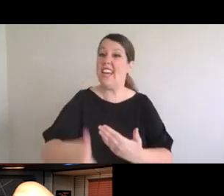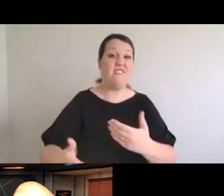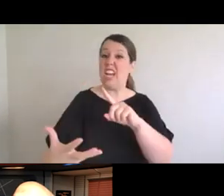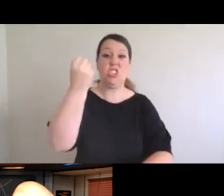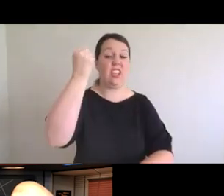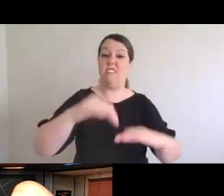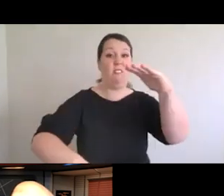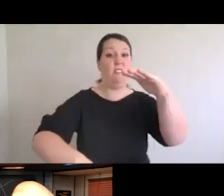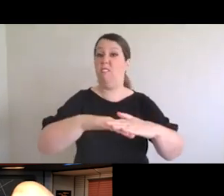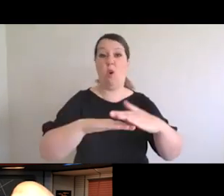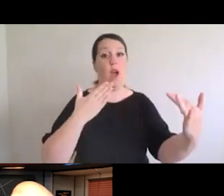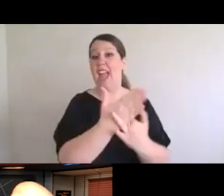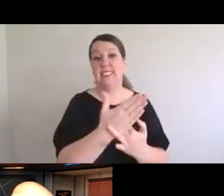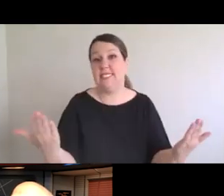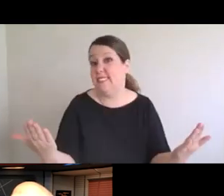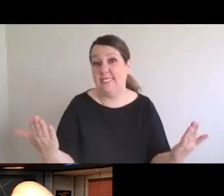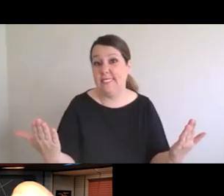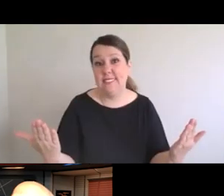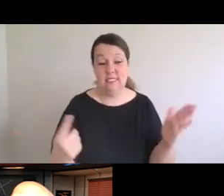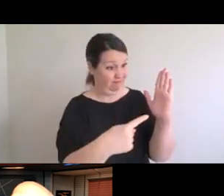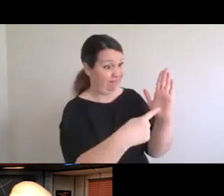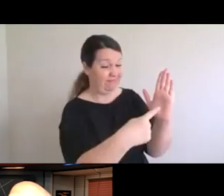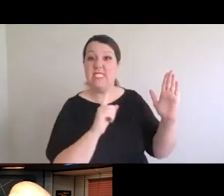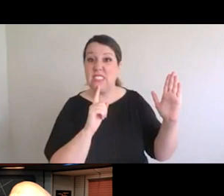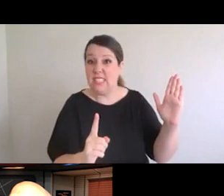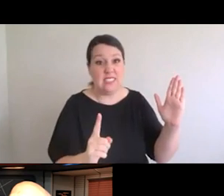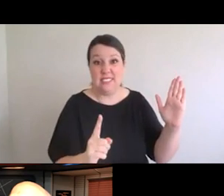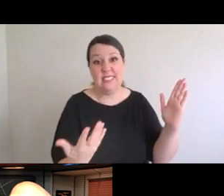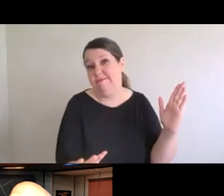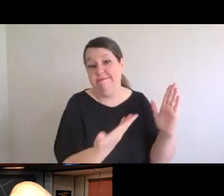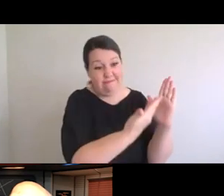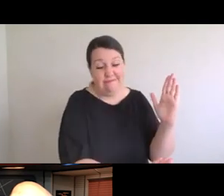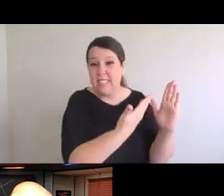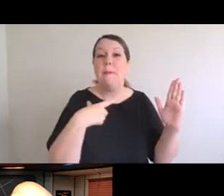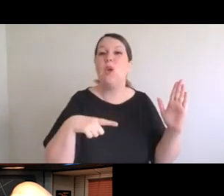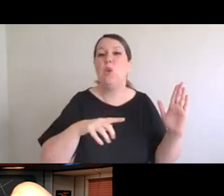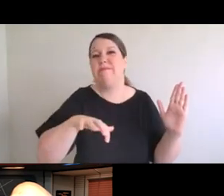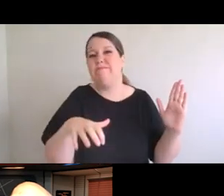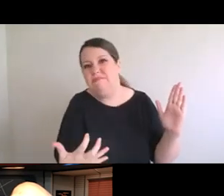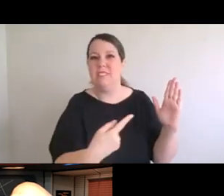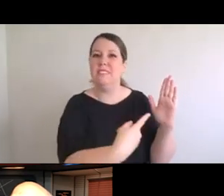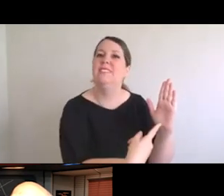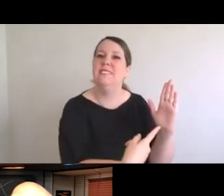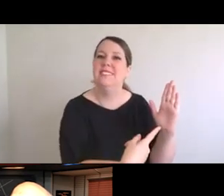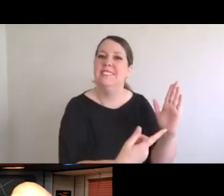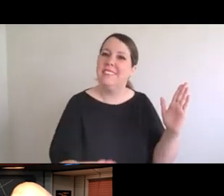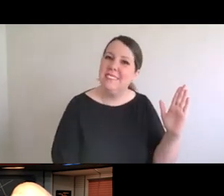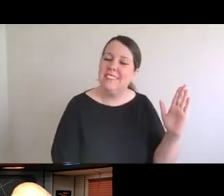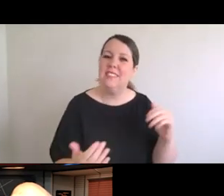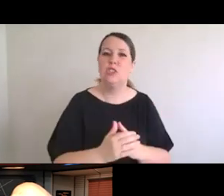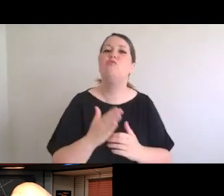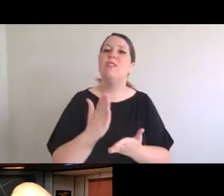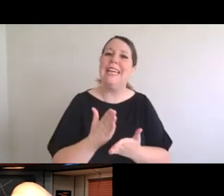So that's bad enough. Once you start out with the wrong goal, everything else fails. But there's